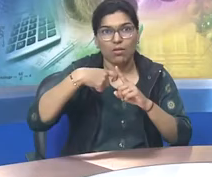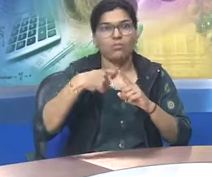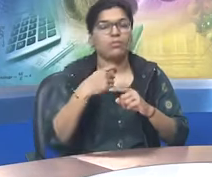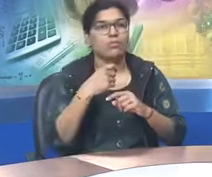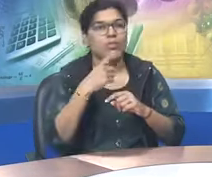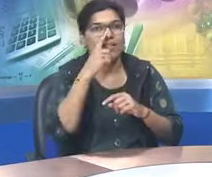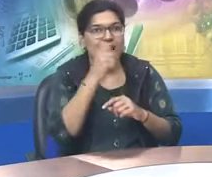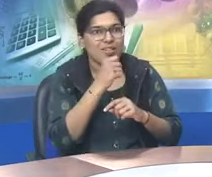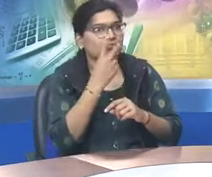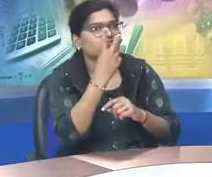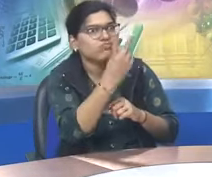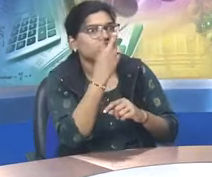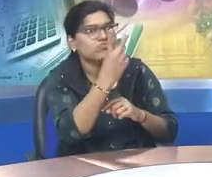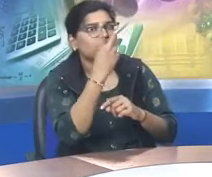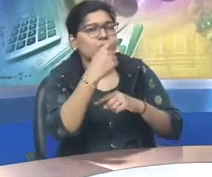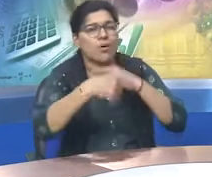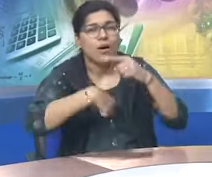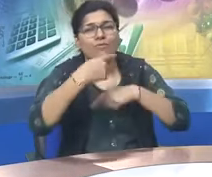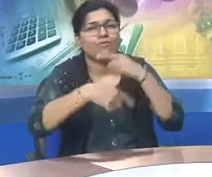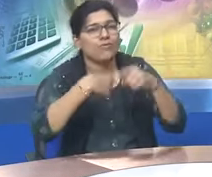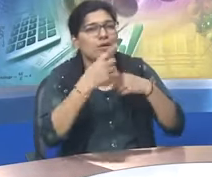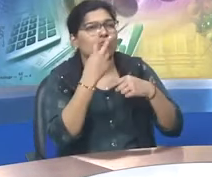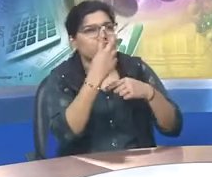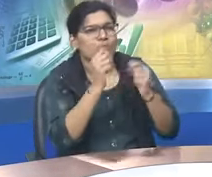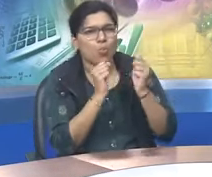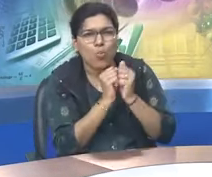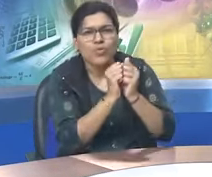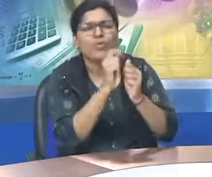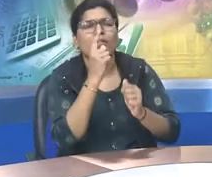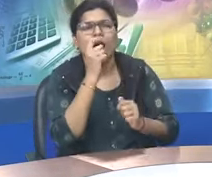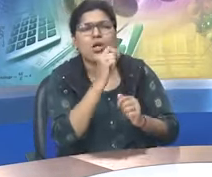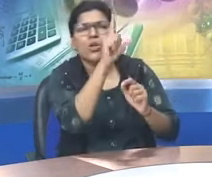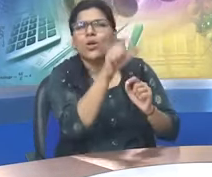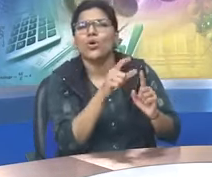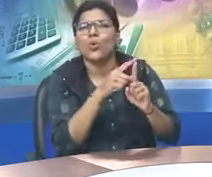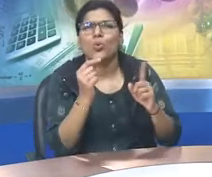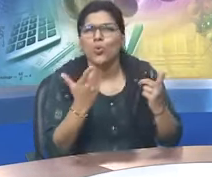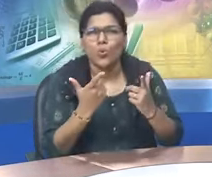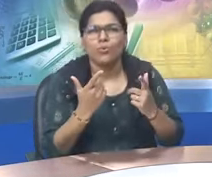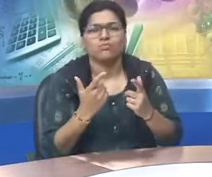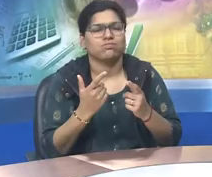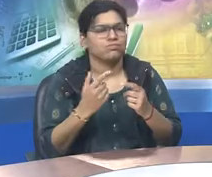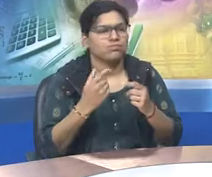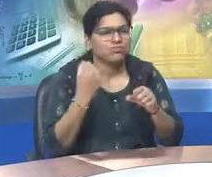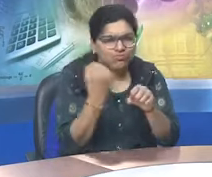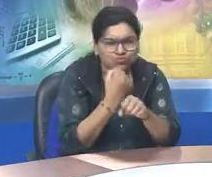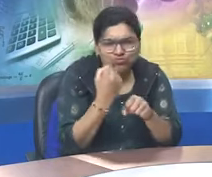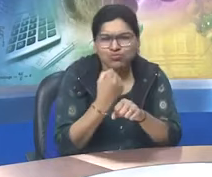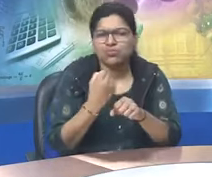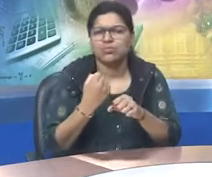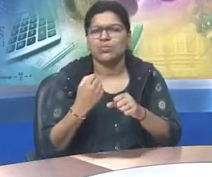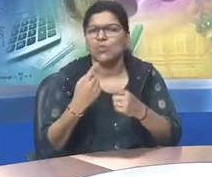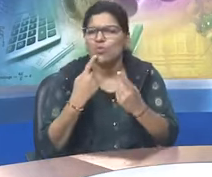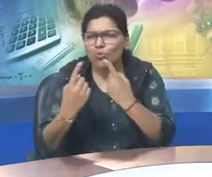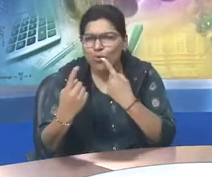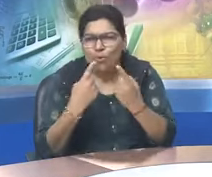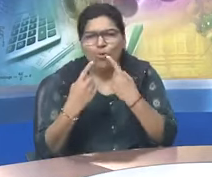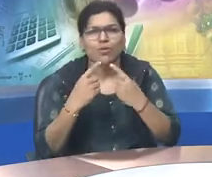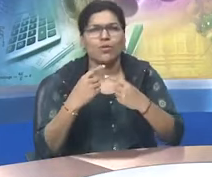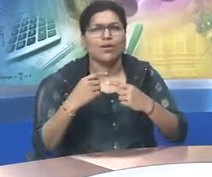at night in the darkness, as Kamala Das used to see her grandmother every day,